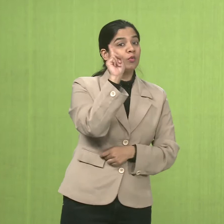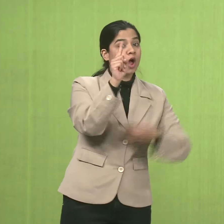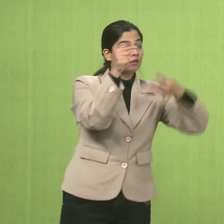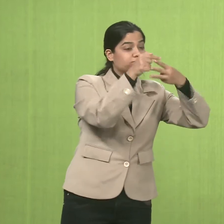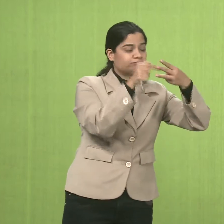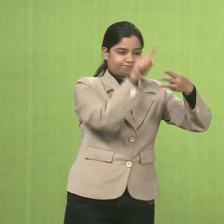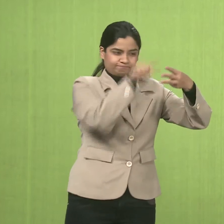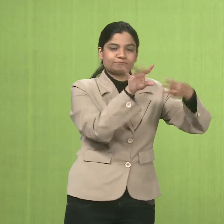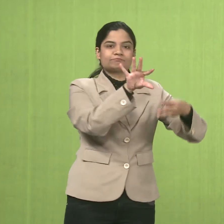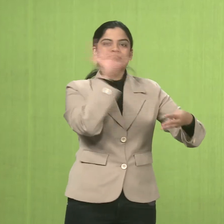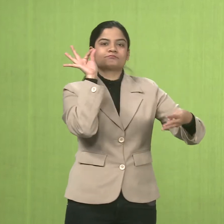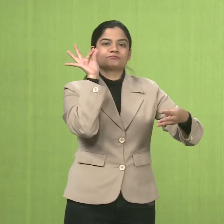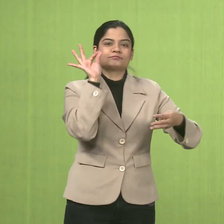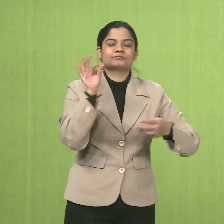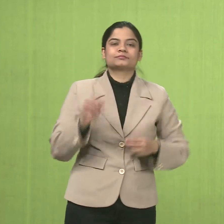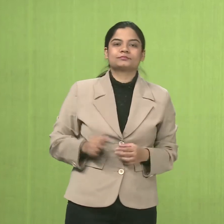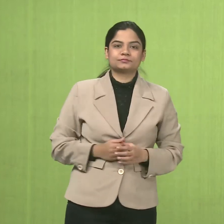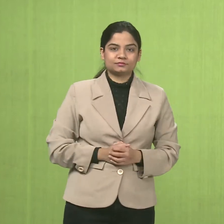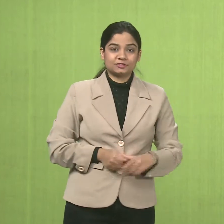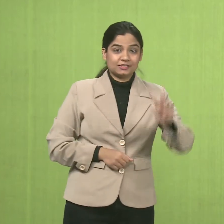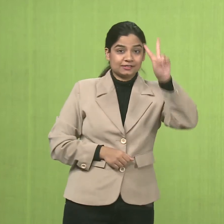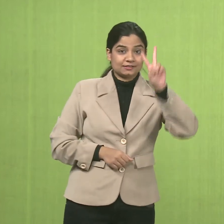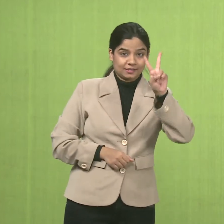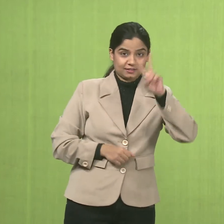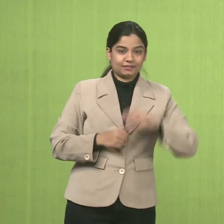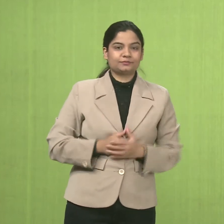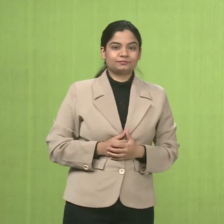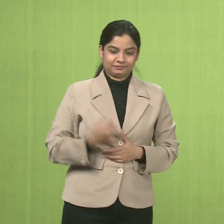You can only choose one option out of the 3. Second,